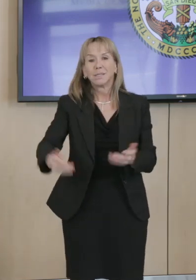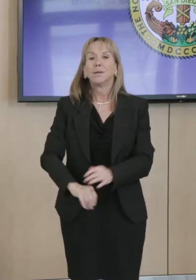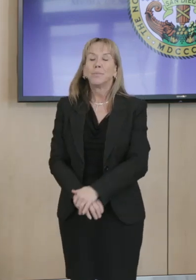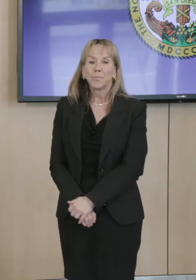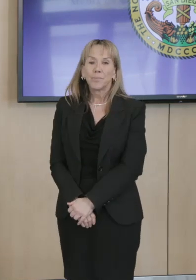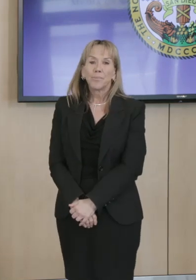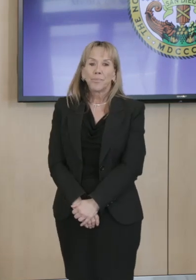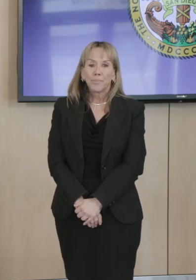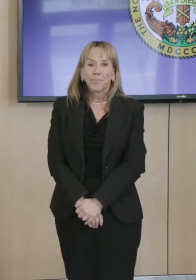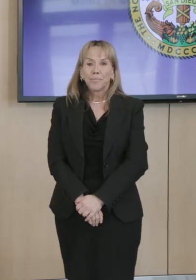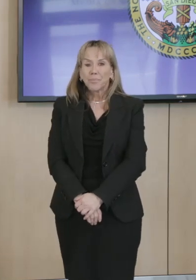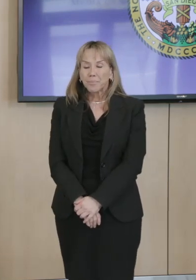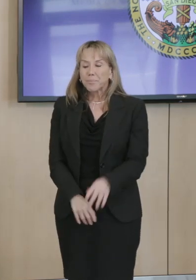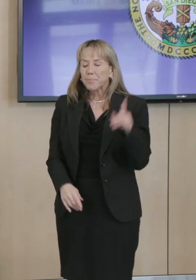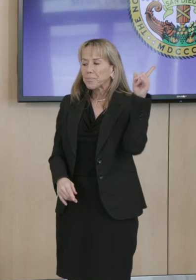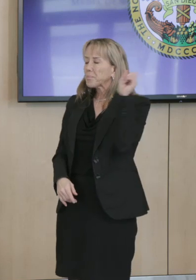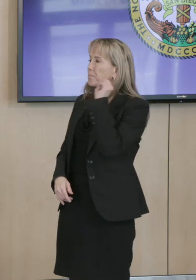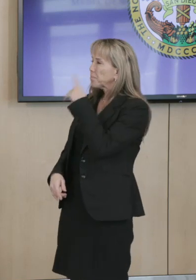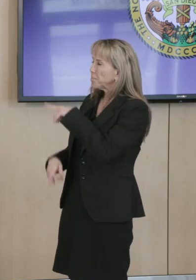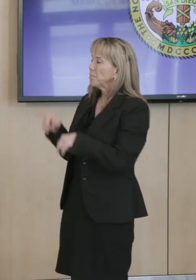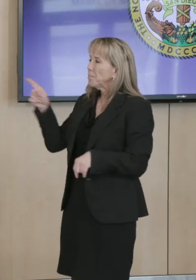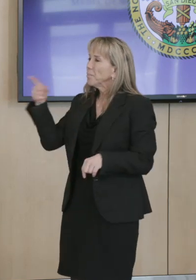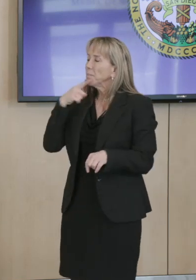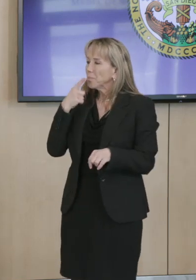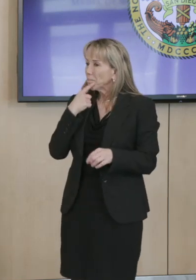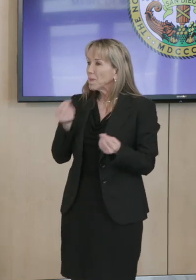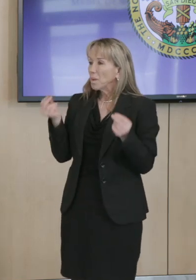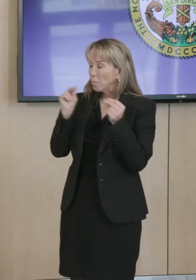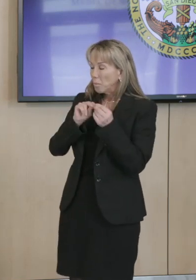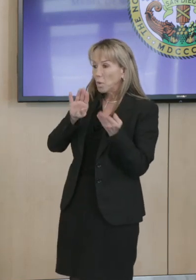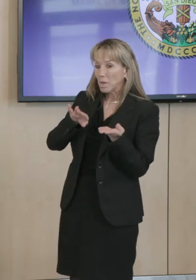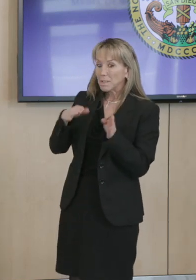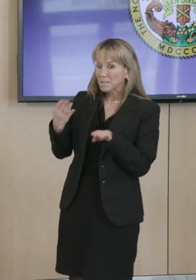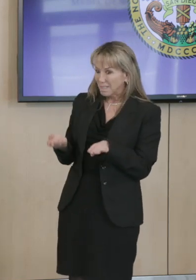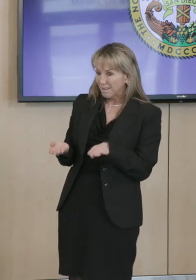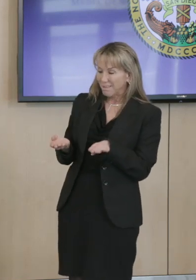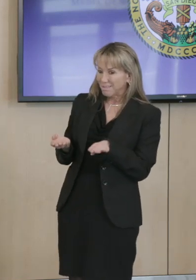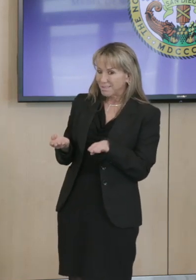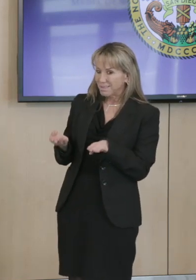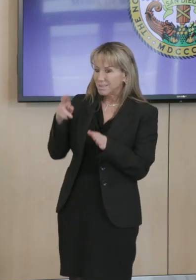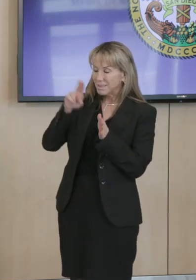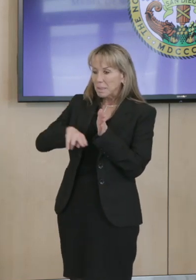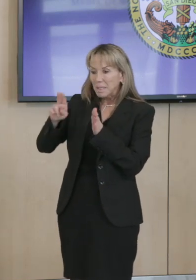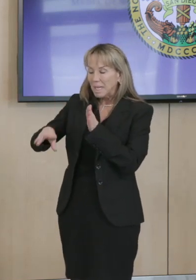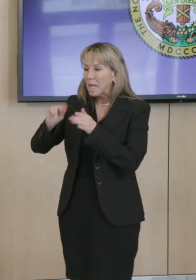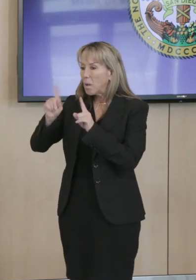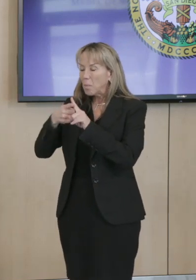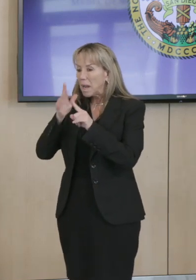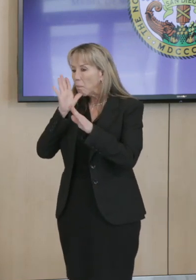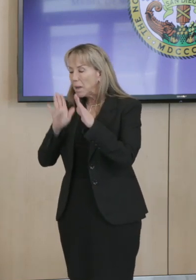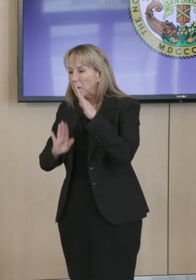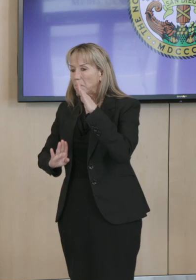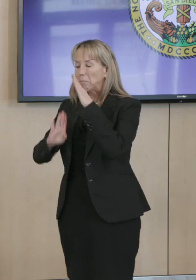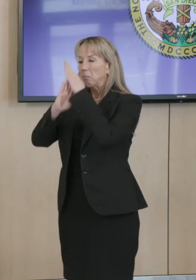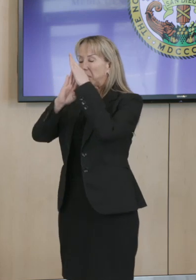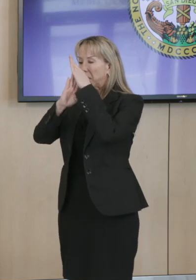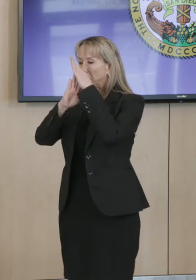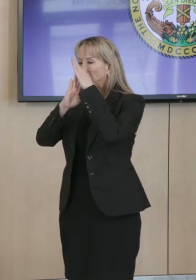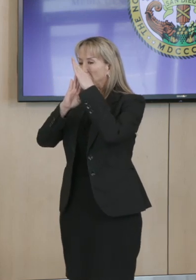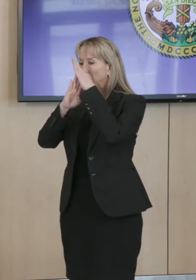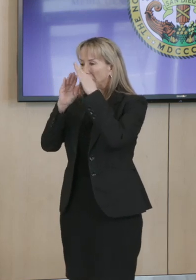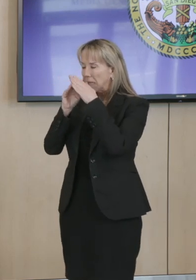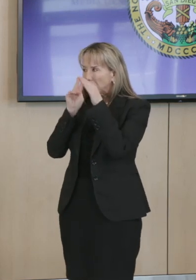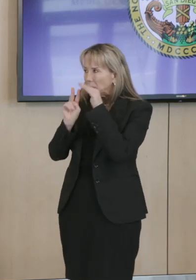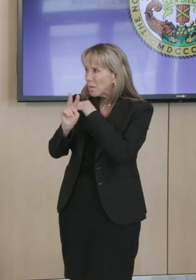So you mentioned that there would be more info on when the peak might be and the magnitude of the peak in the